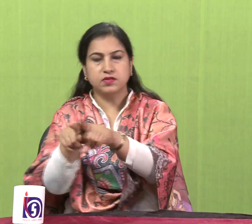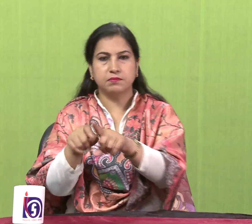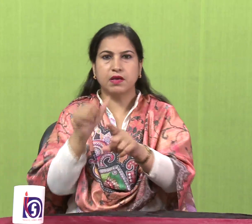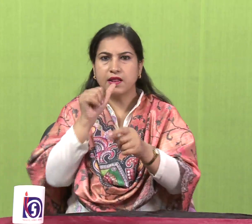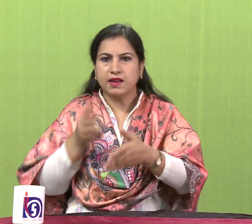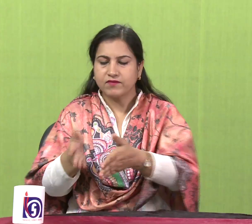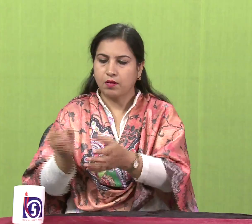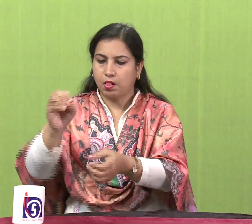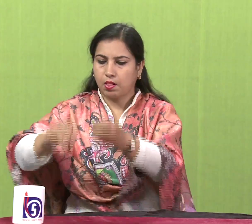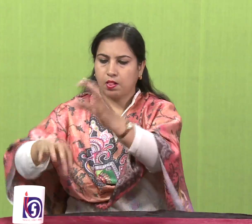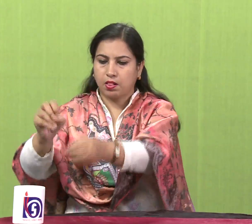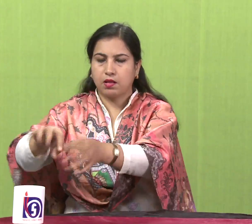ponds and rivers.